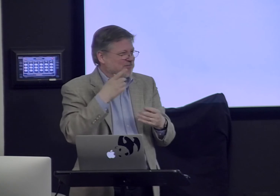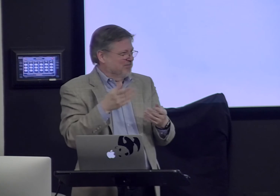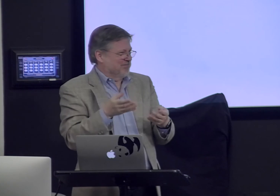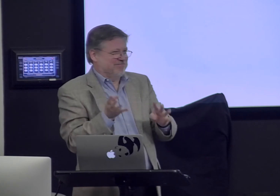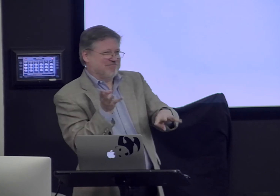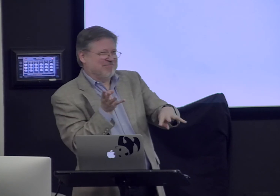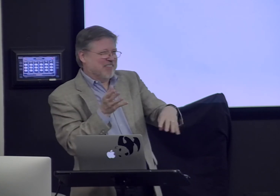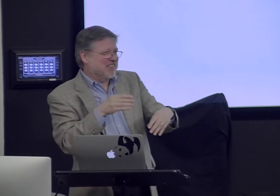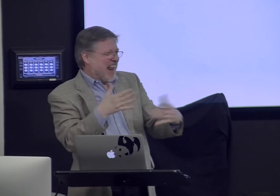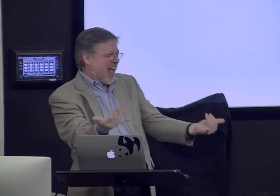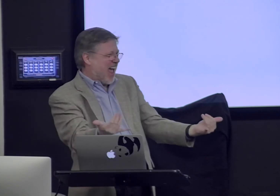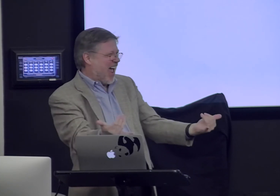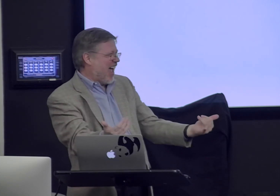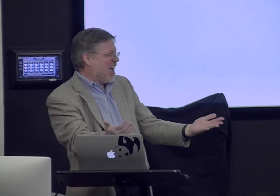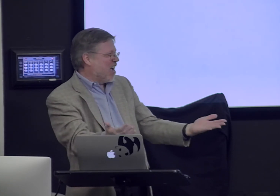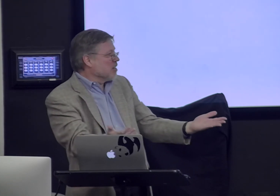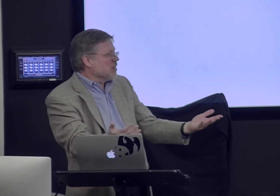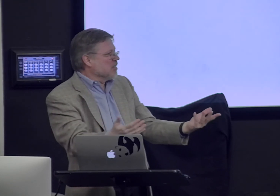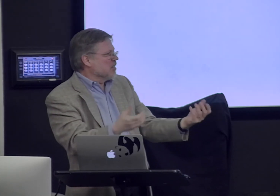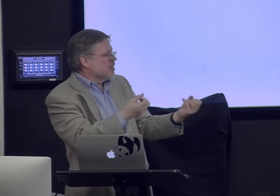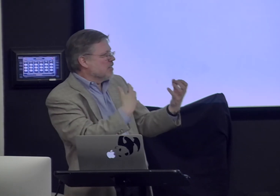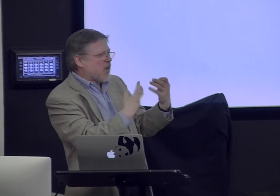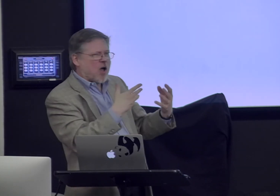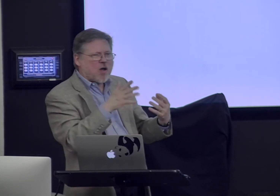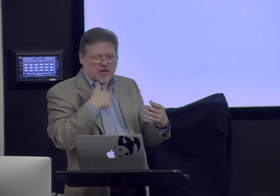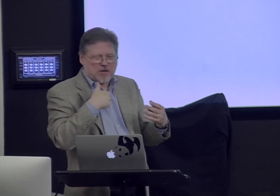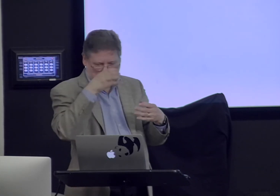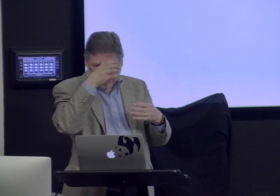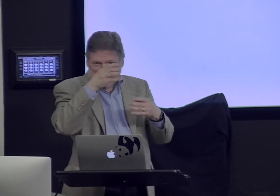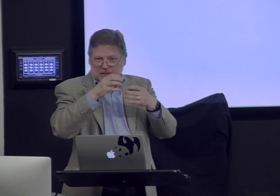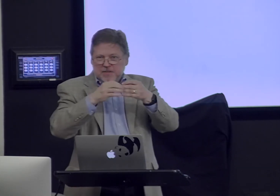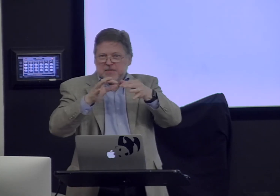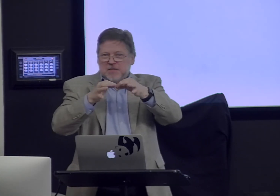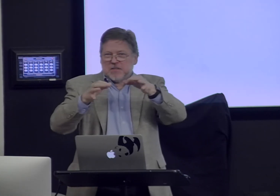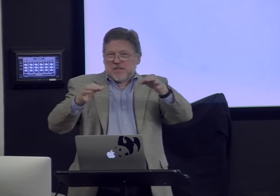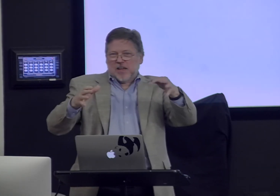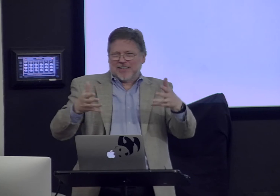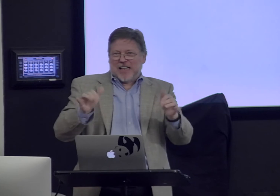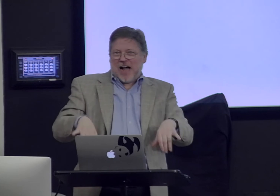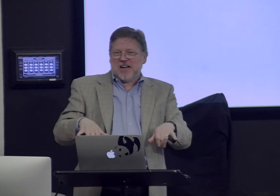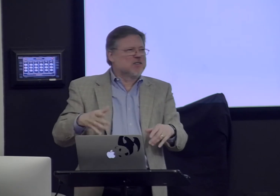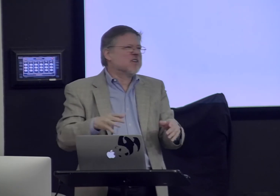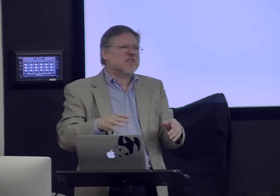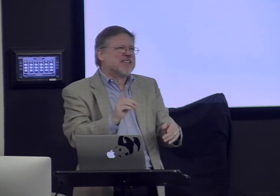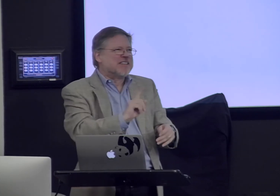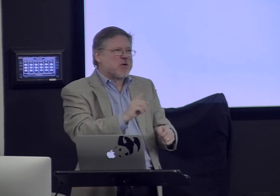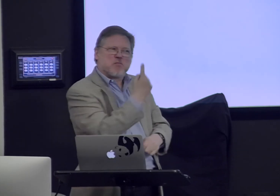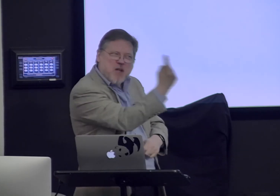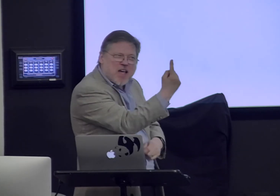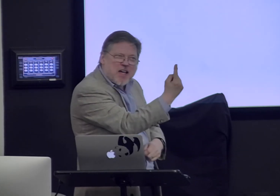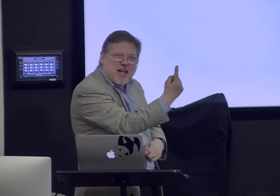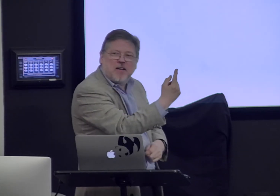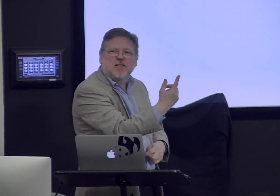have interacted with interpreters who ask for a single sign for a word or a concept because they're dealing with the challenge of interpreting.